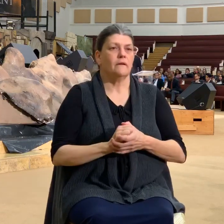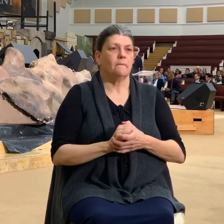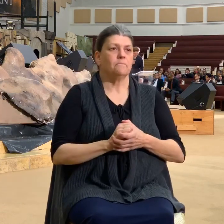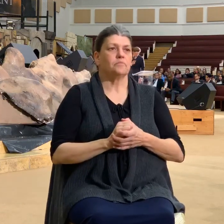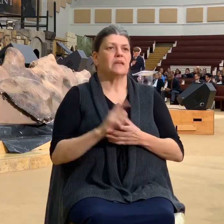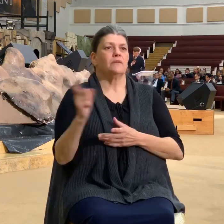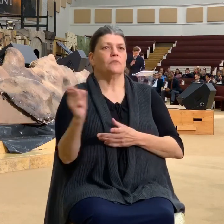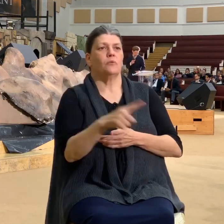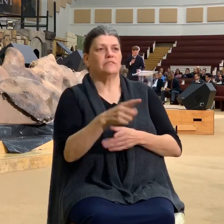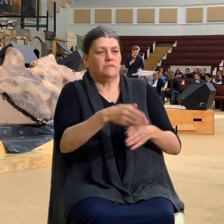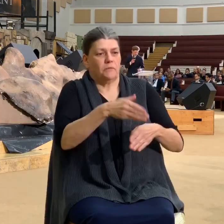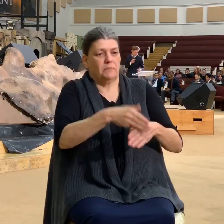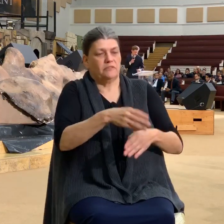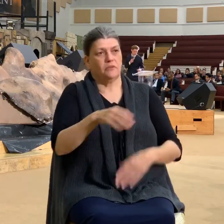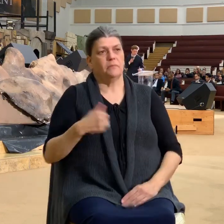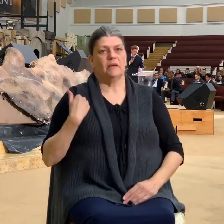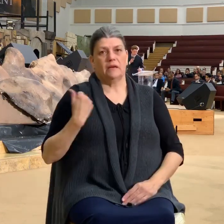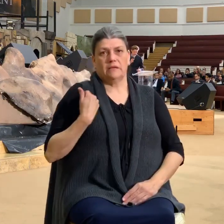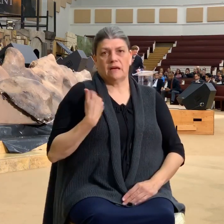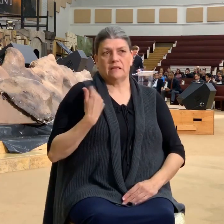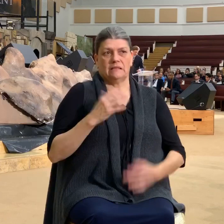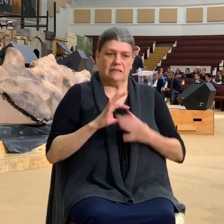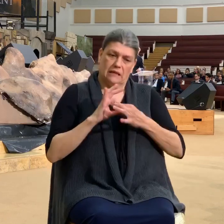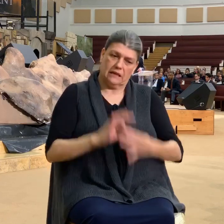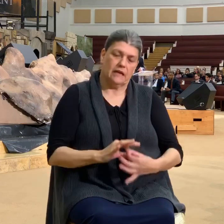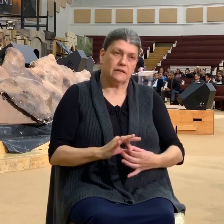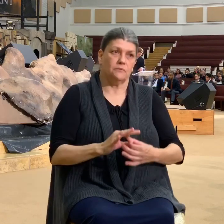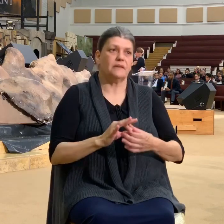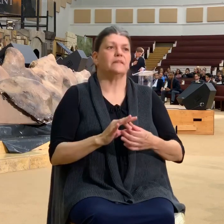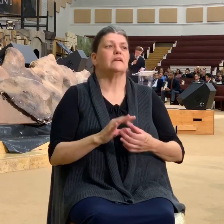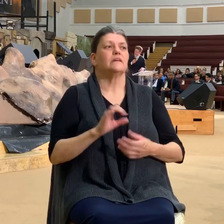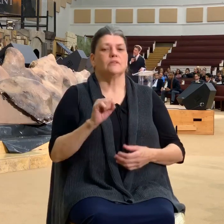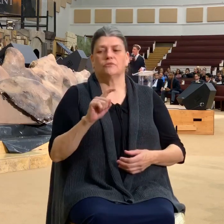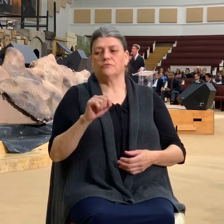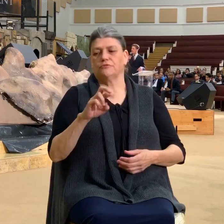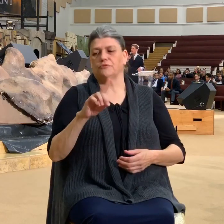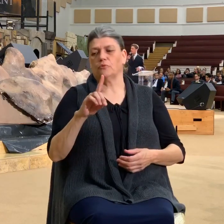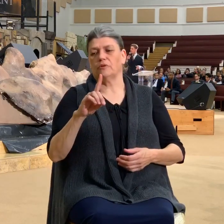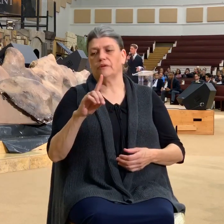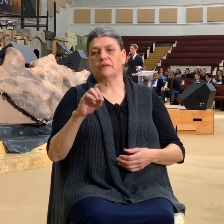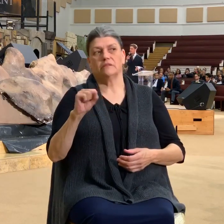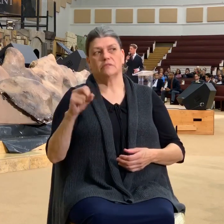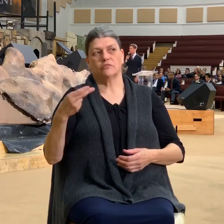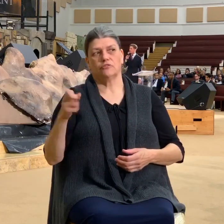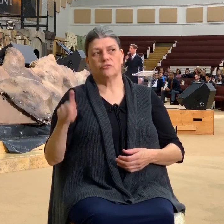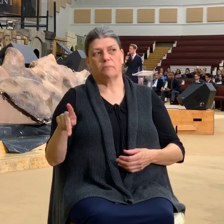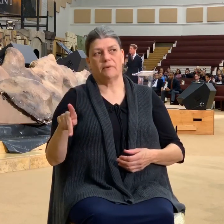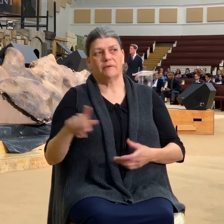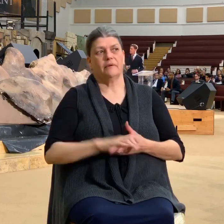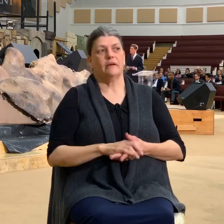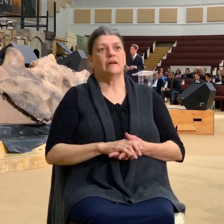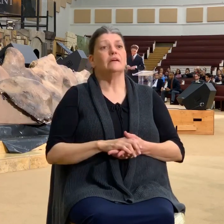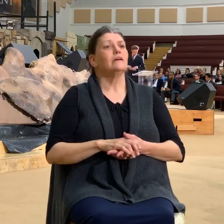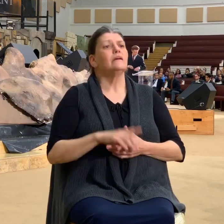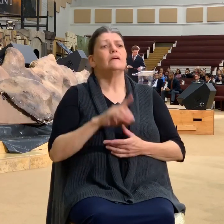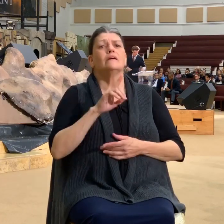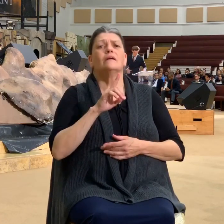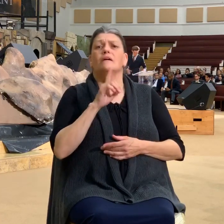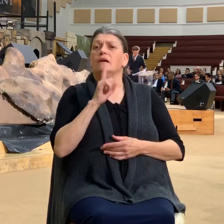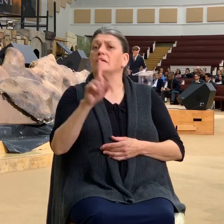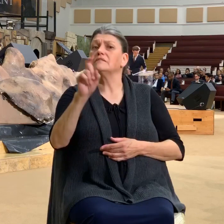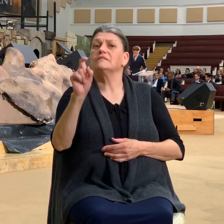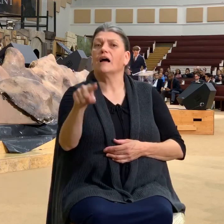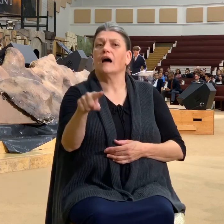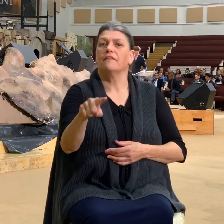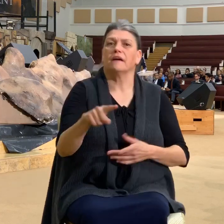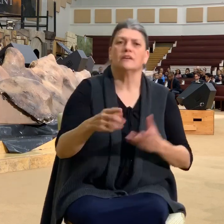for Bishop Young, and it pertains to stewardship. Is tithing really biblical?